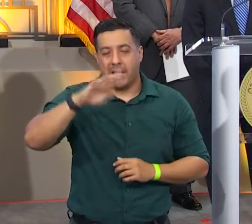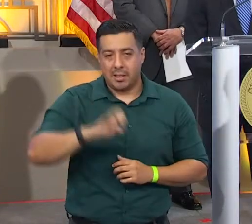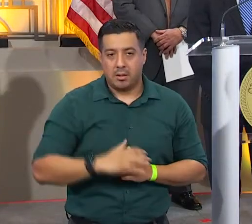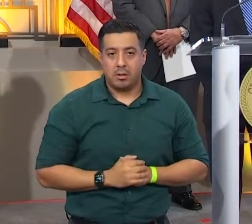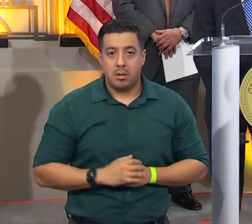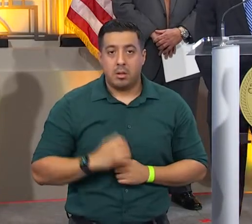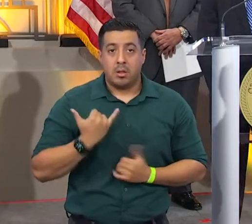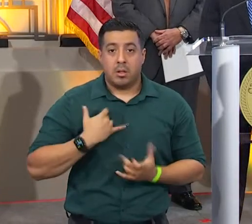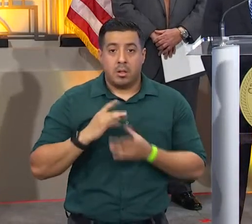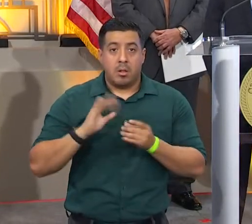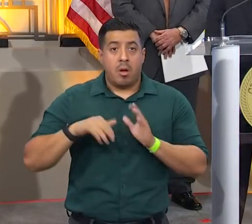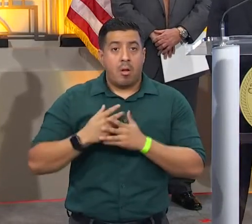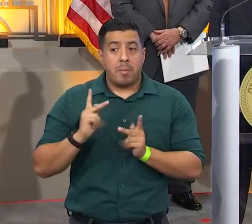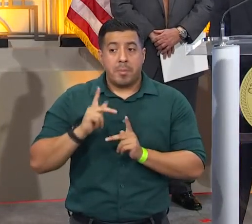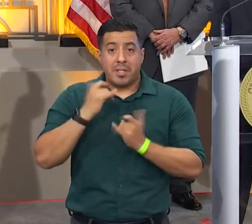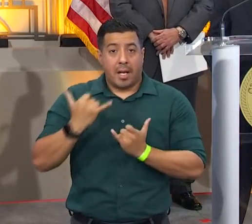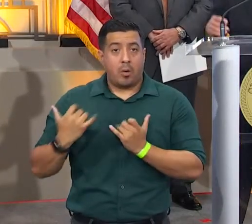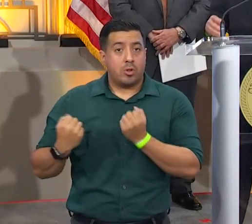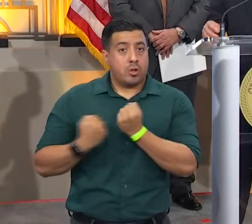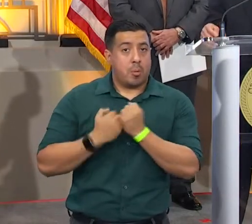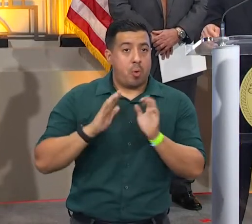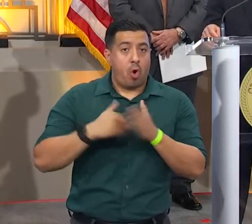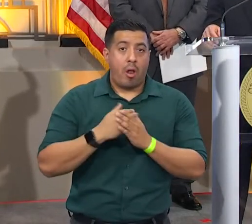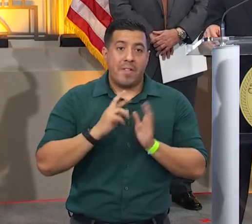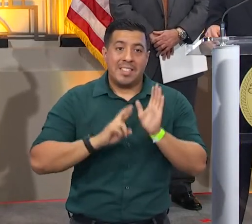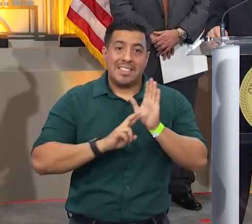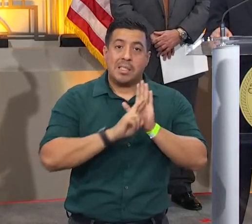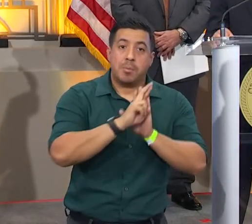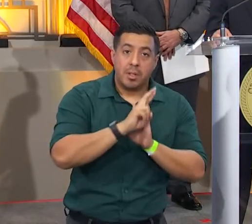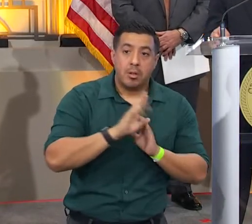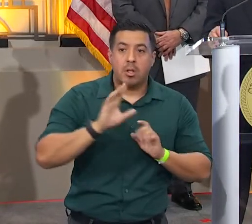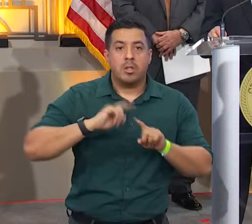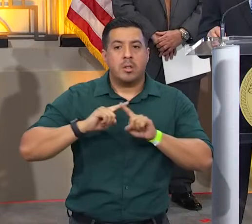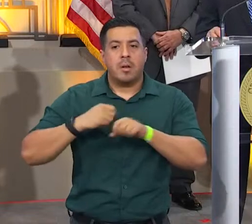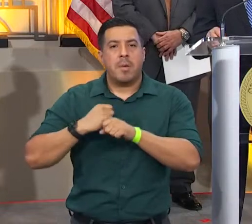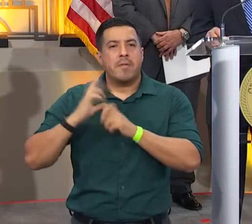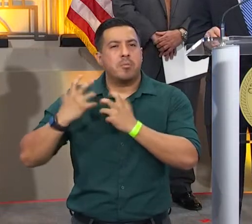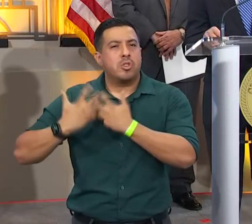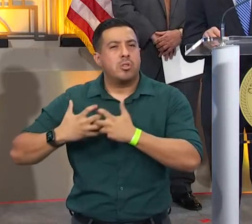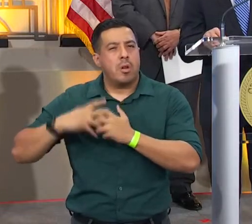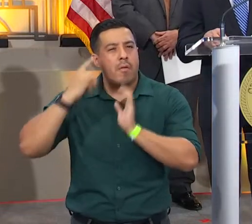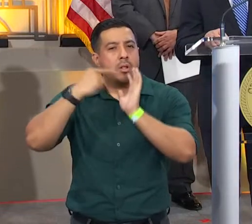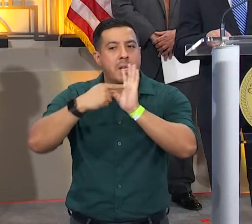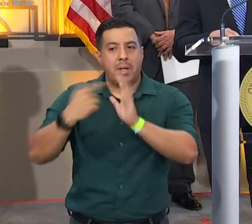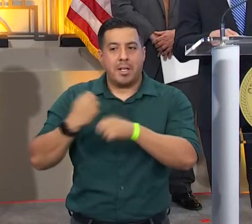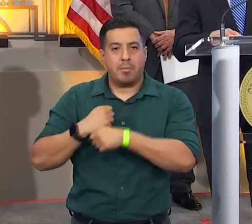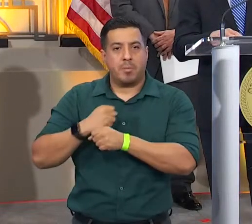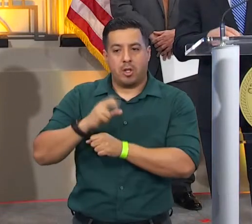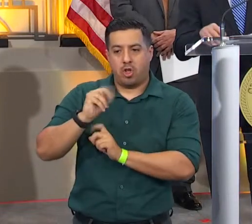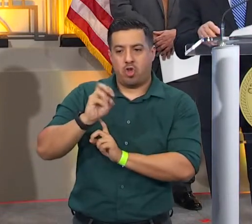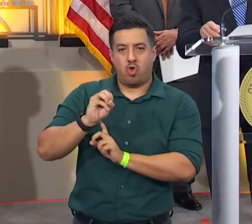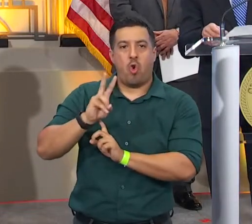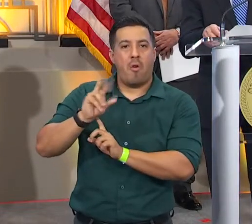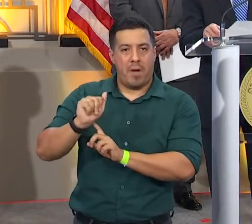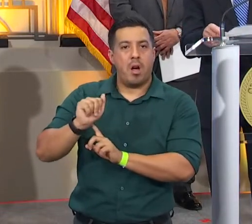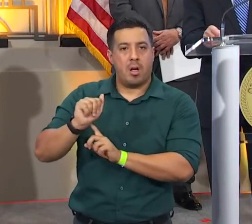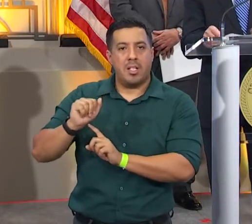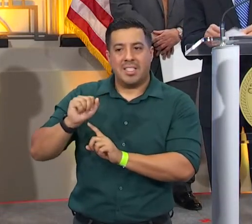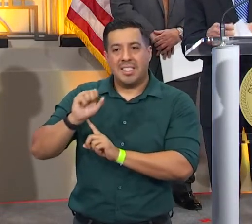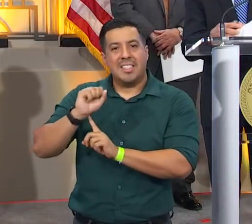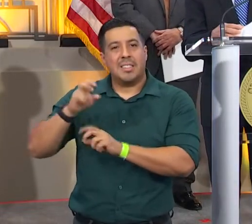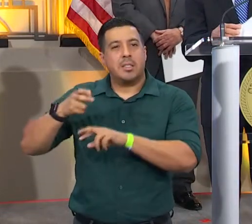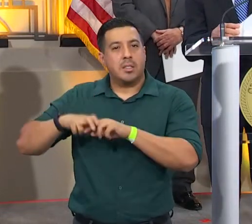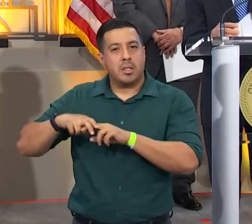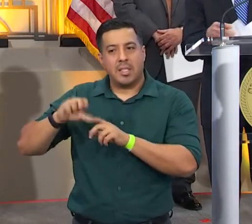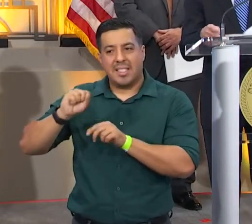tenants are already supporting space initiatives. Intuitive Machines, for example, is building the Nova C spacecraft,